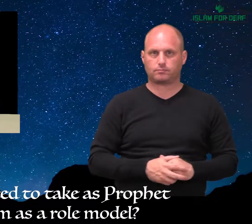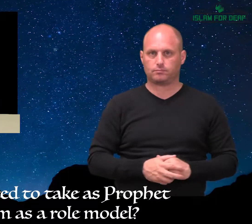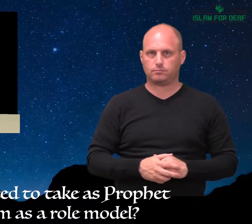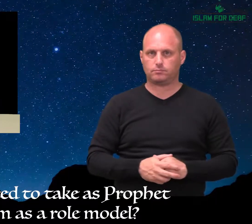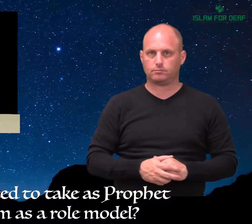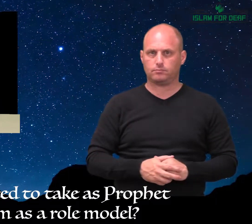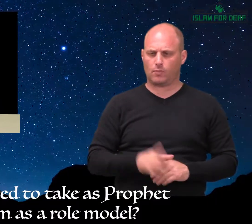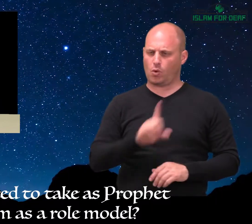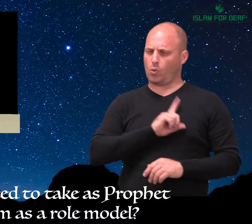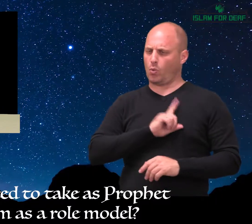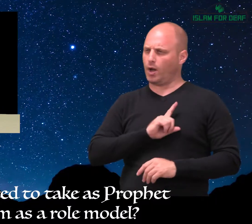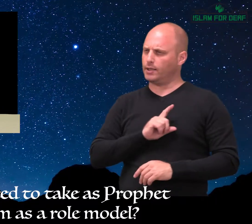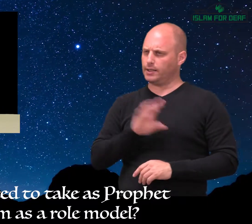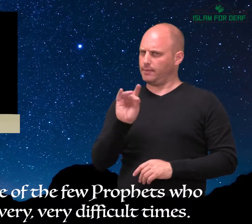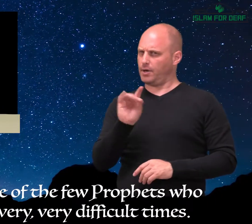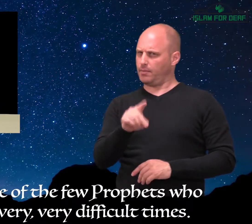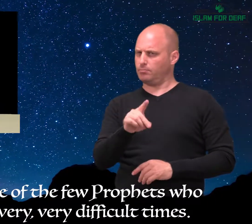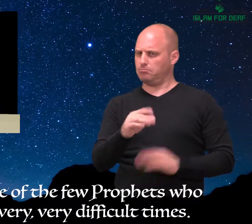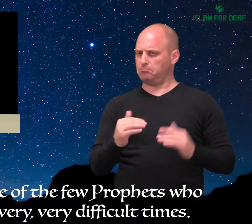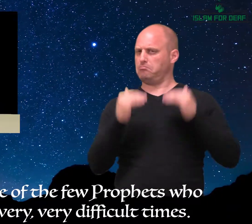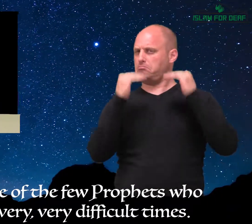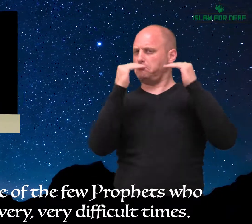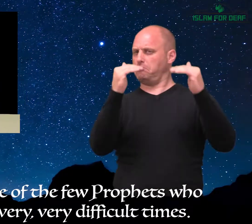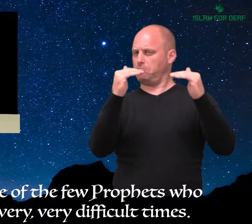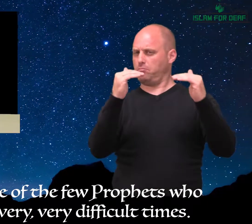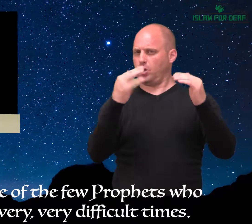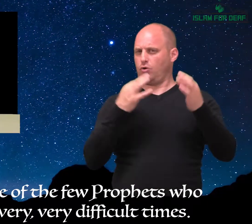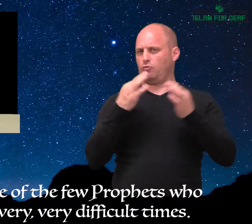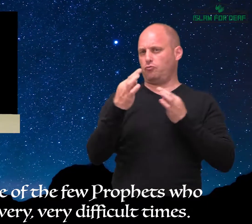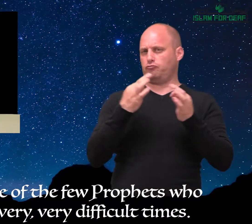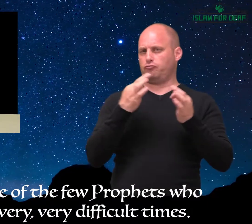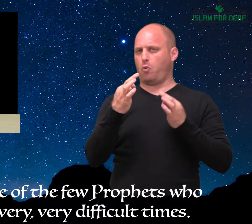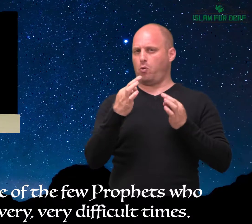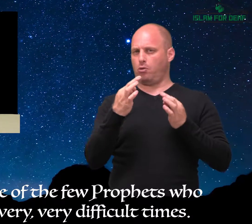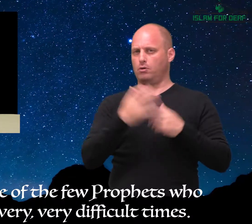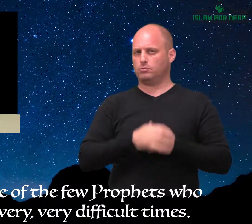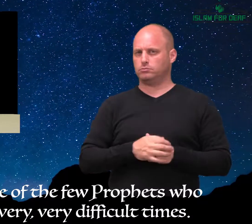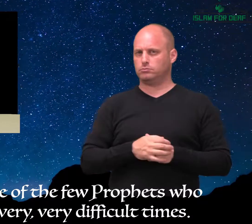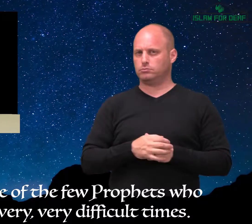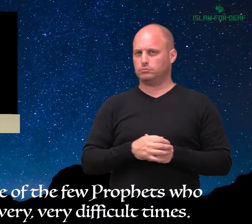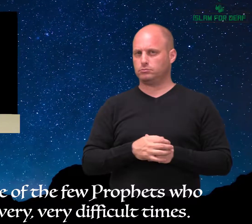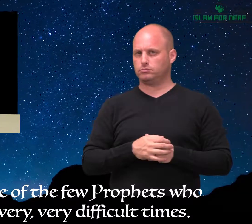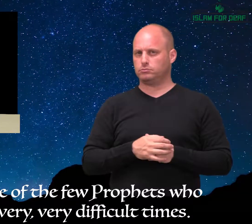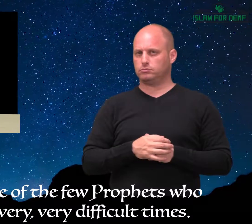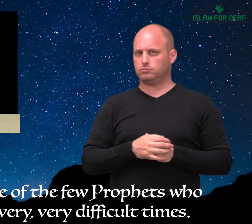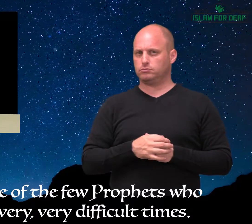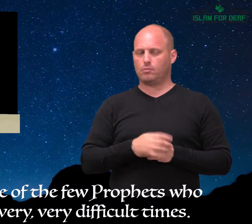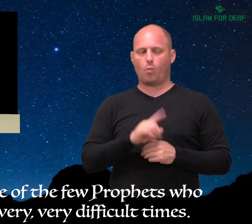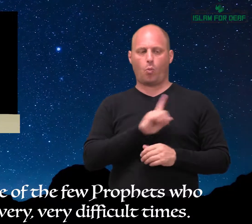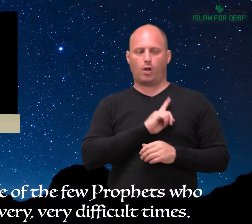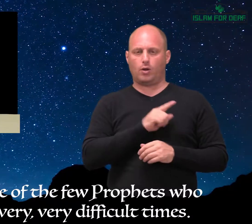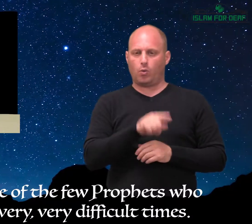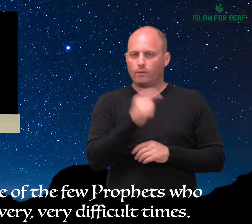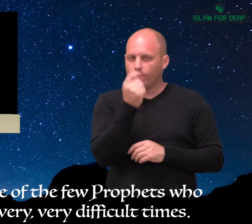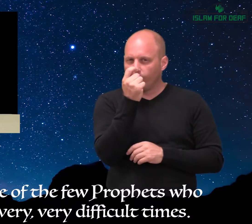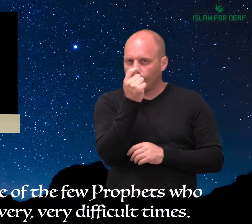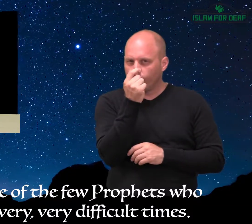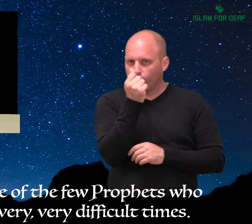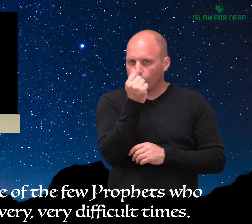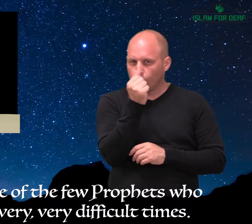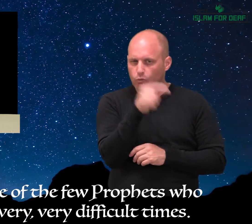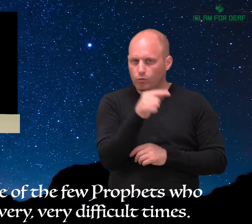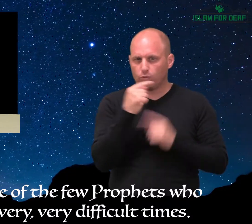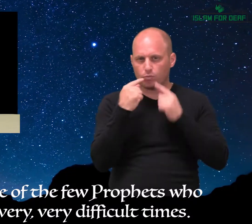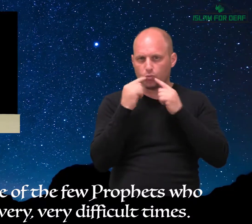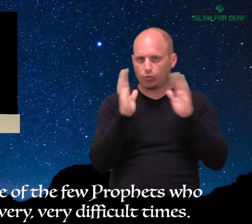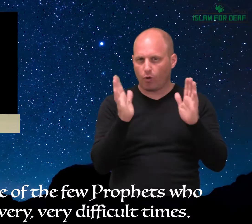Ibrahim as a role model because he is one of the few prophets who